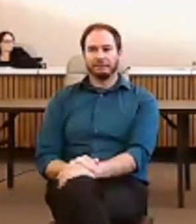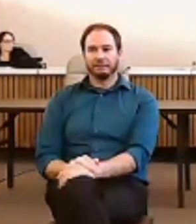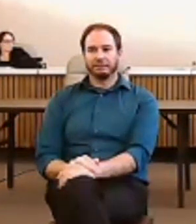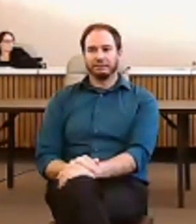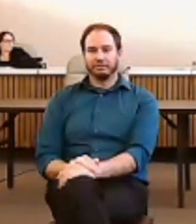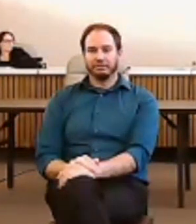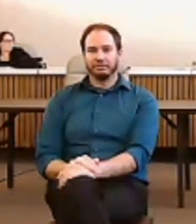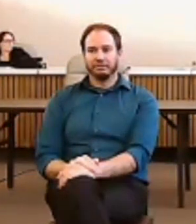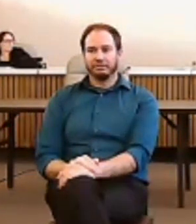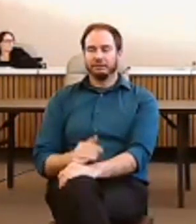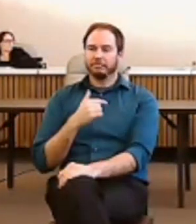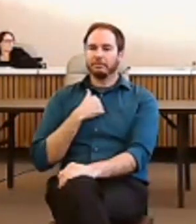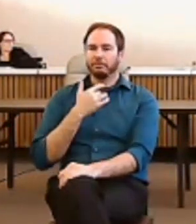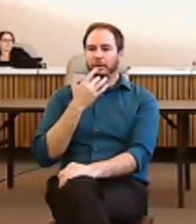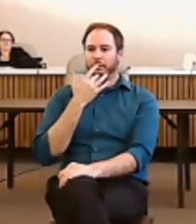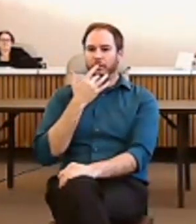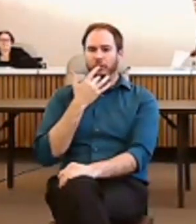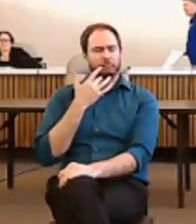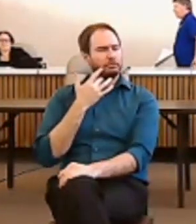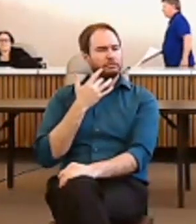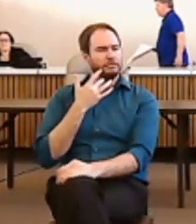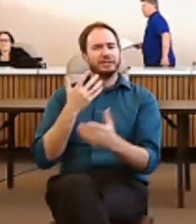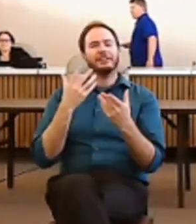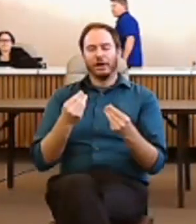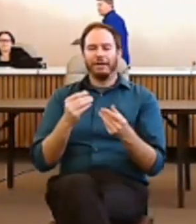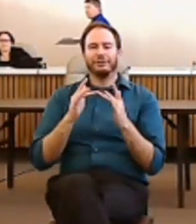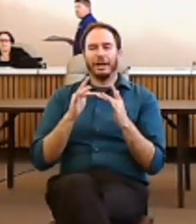I prefer soft copies.